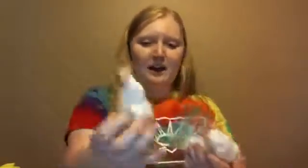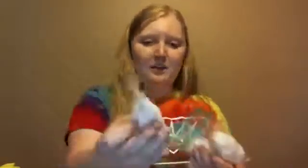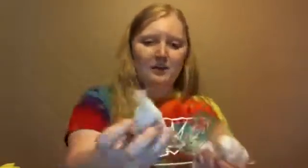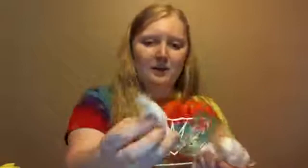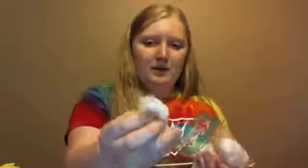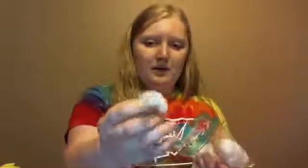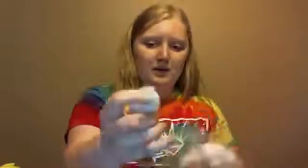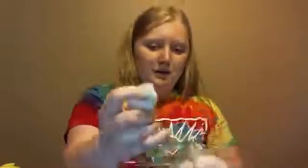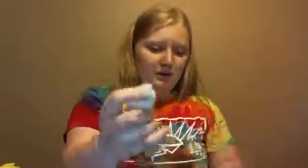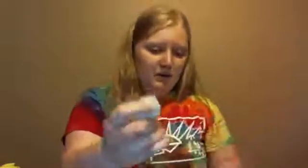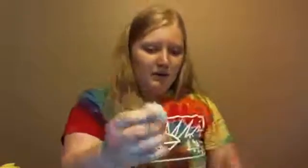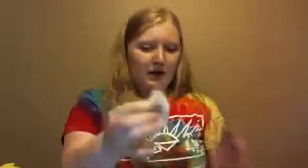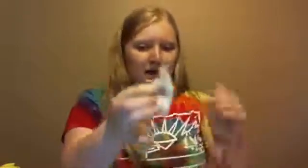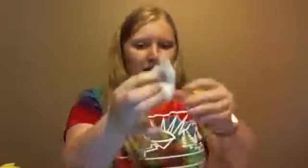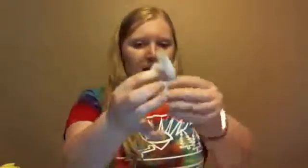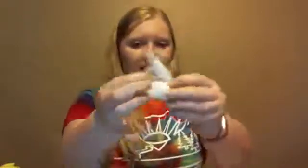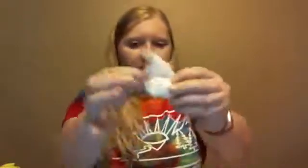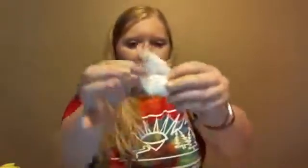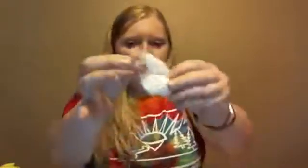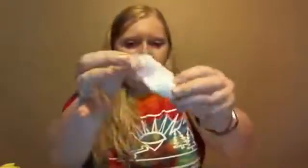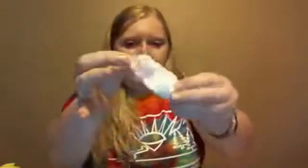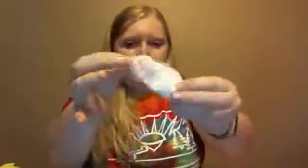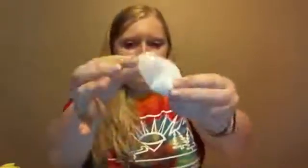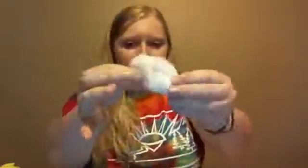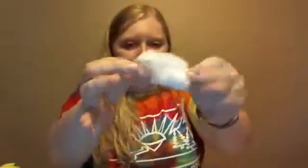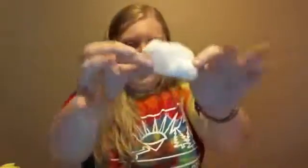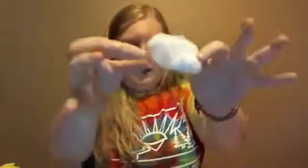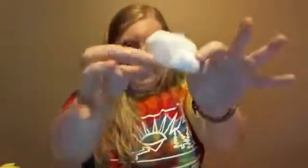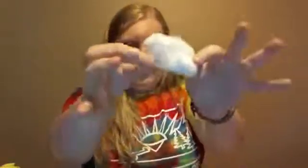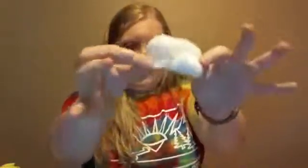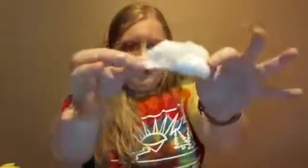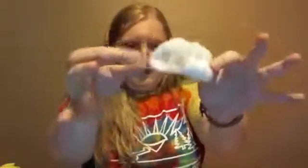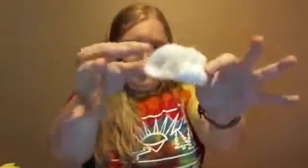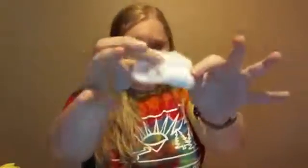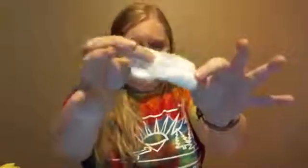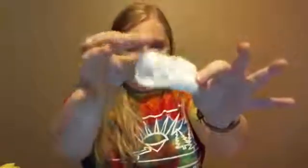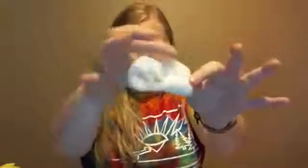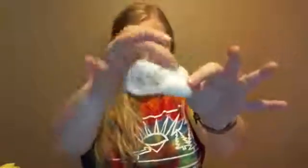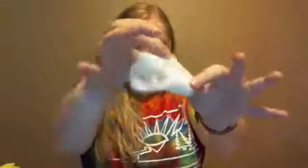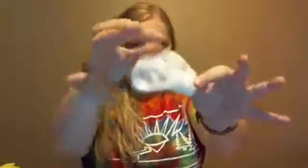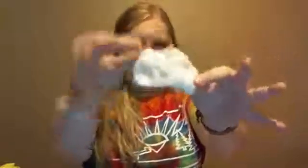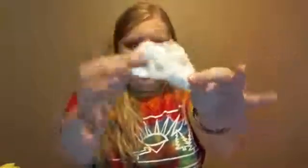animal. And these and cotton balls are pretty easy to pull apart.